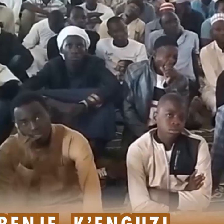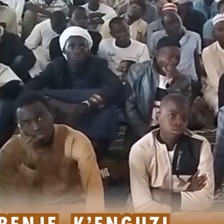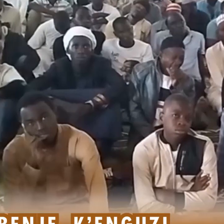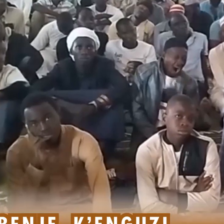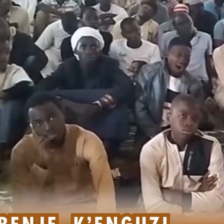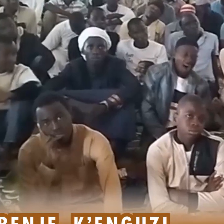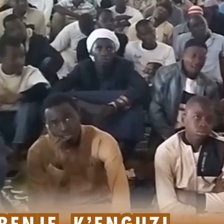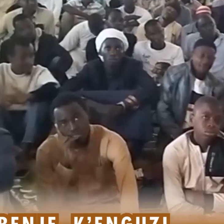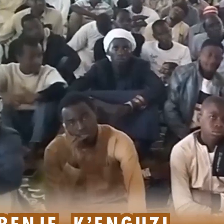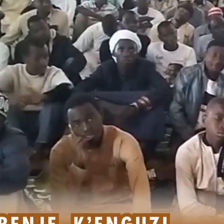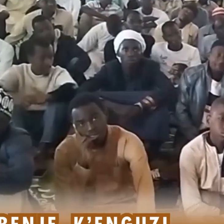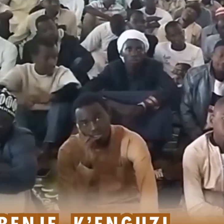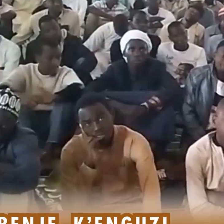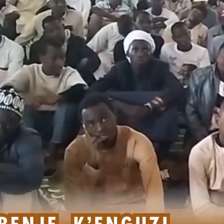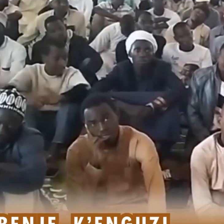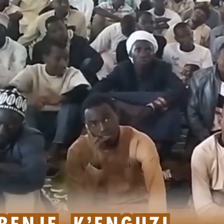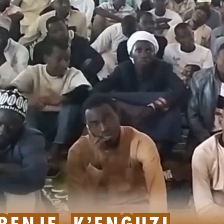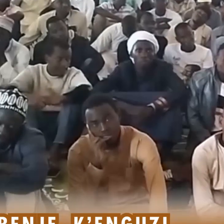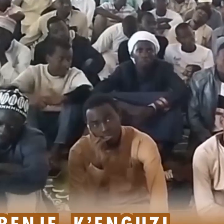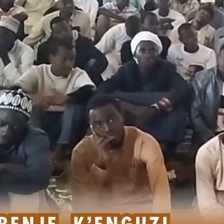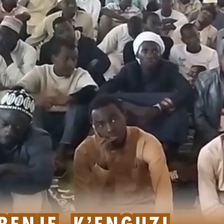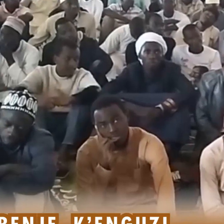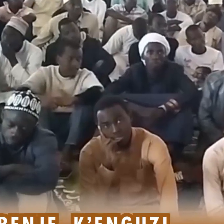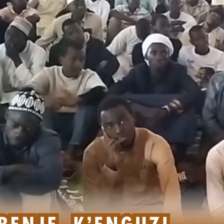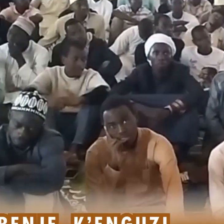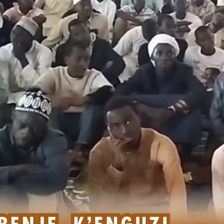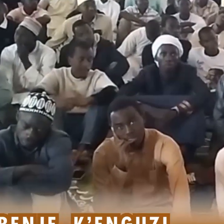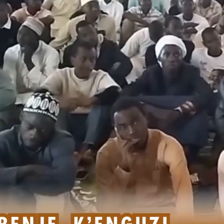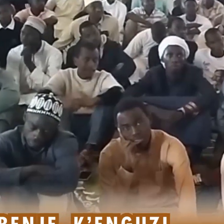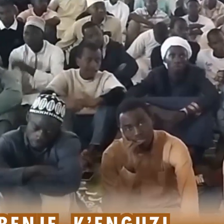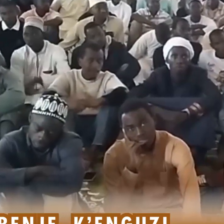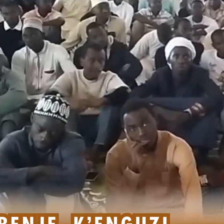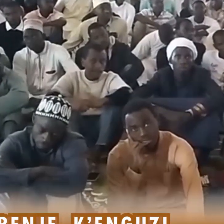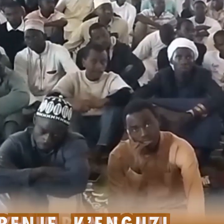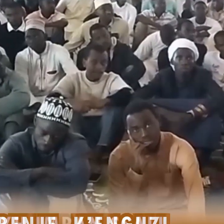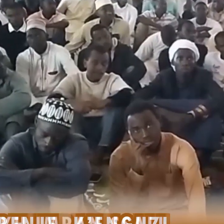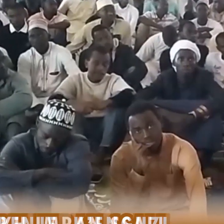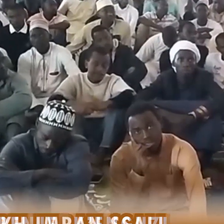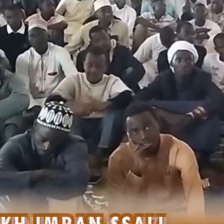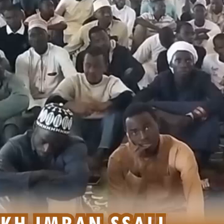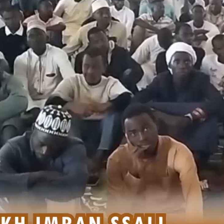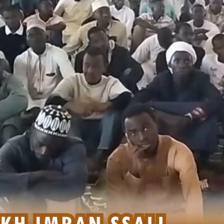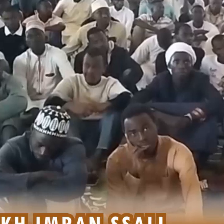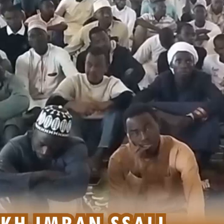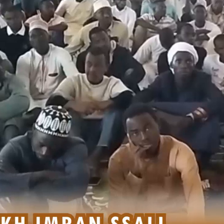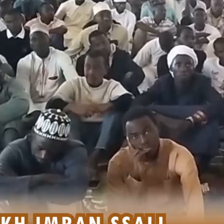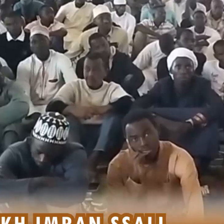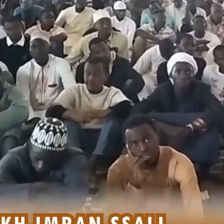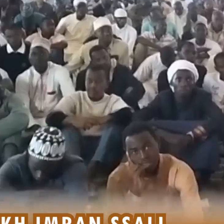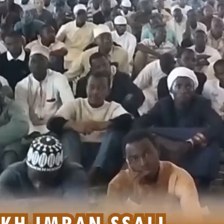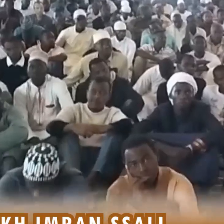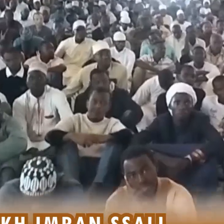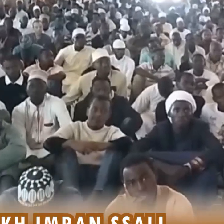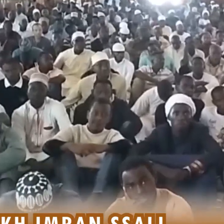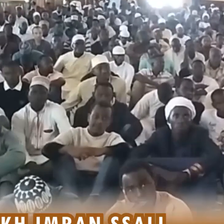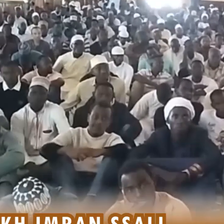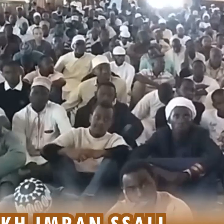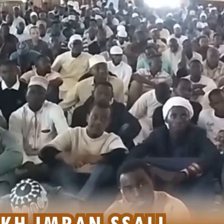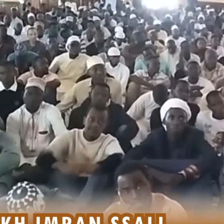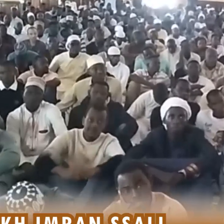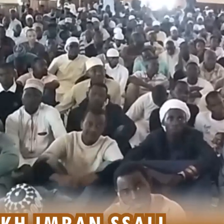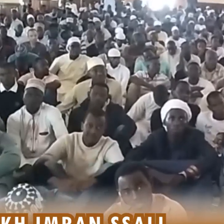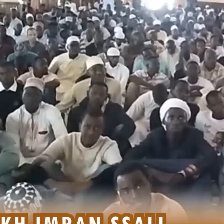the society get disrupted consequently. Lastly,